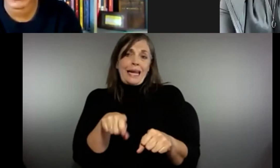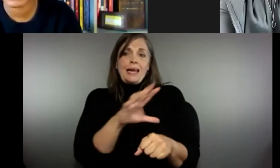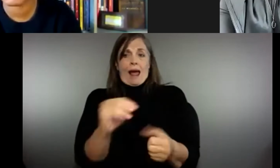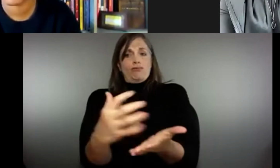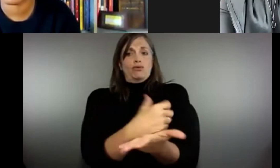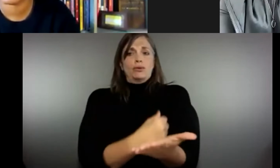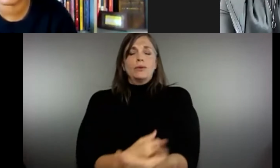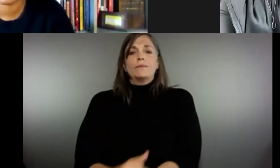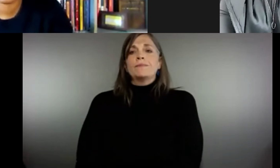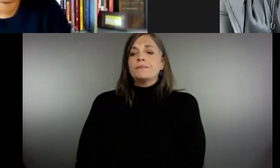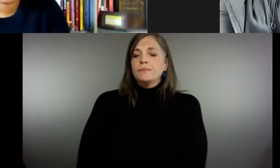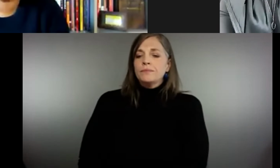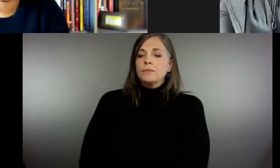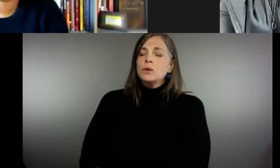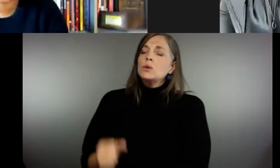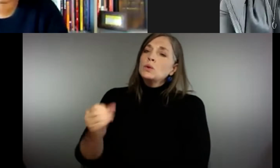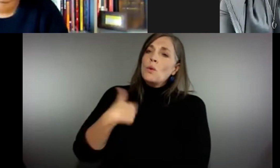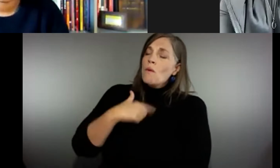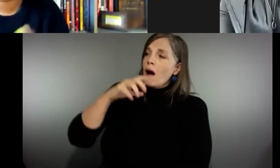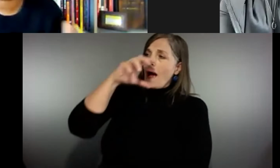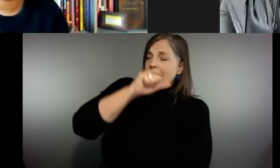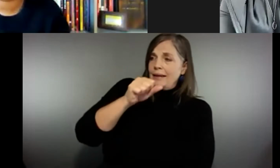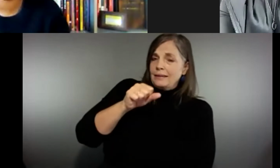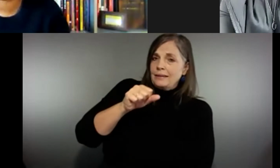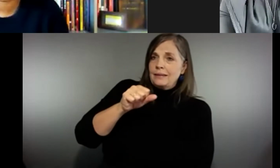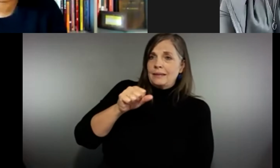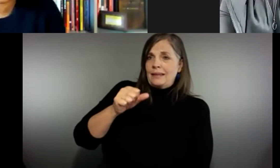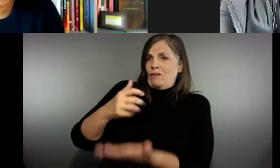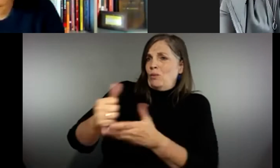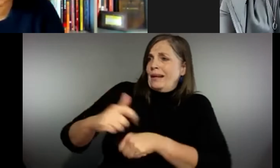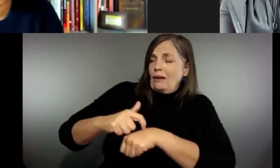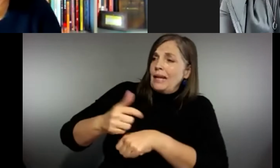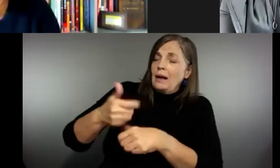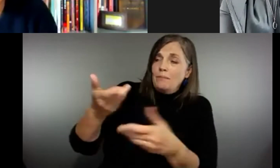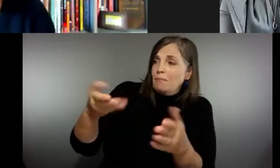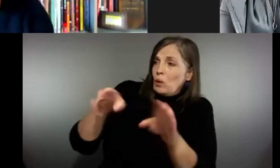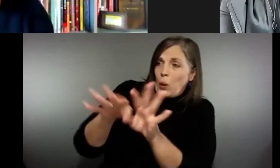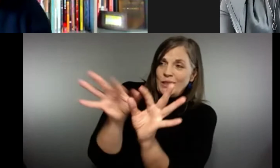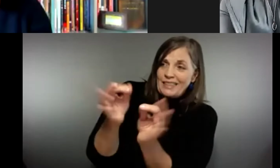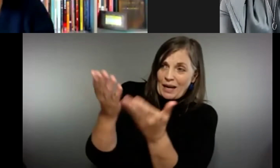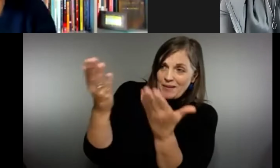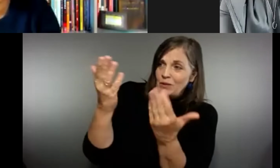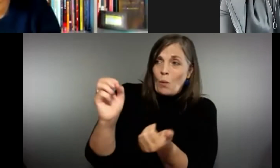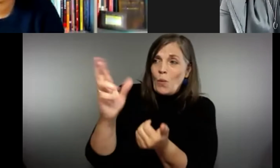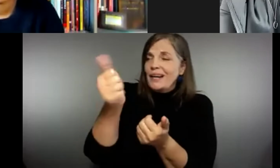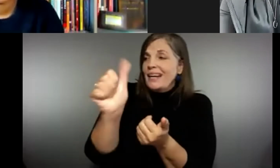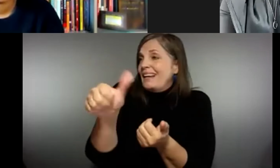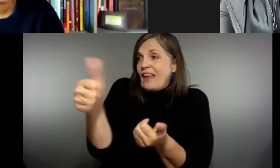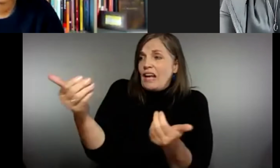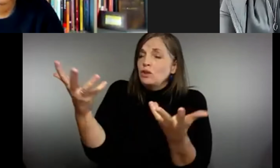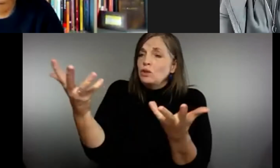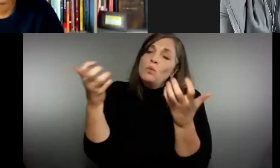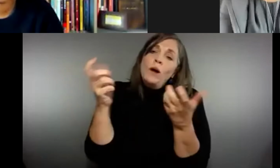guess you know because we want to let you out if you're on time uh any closing statements you may have or anything else you want to